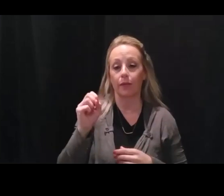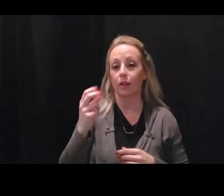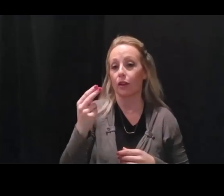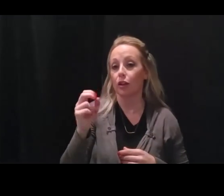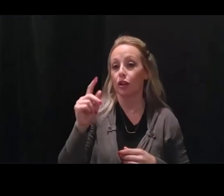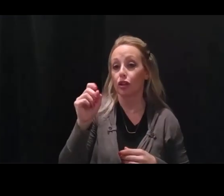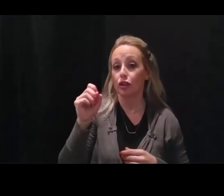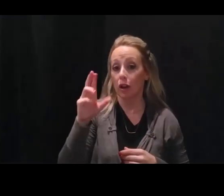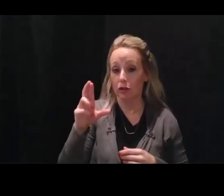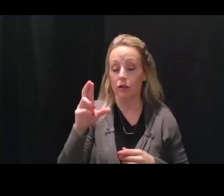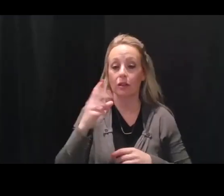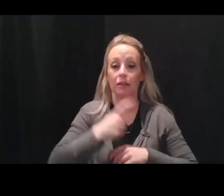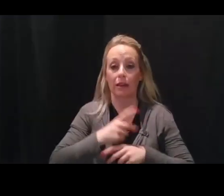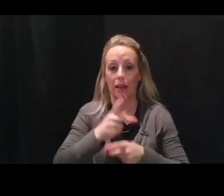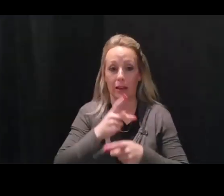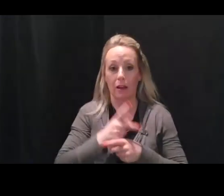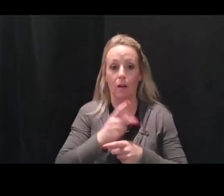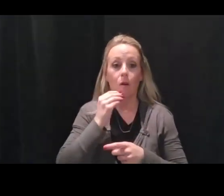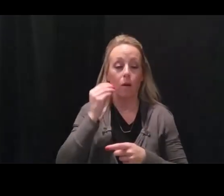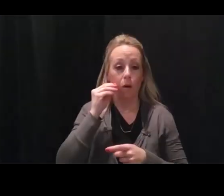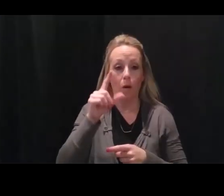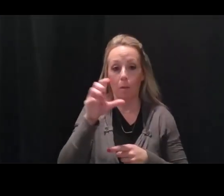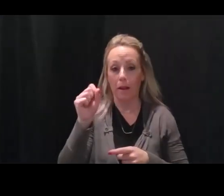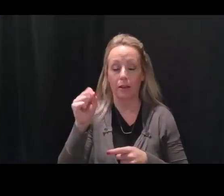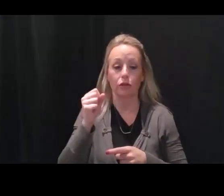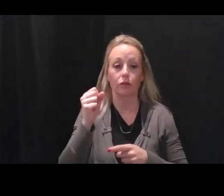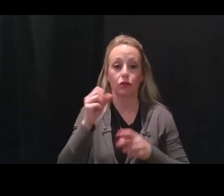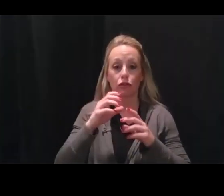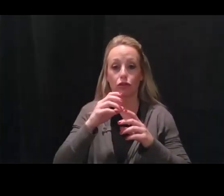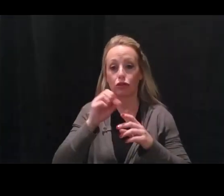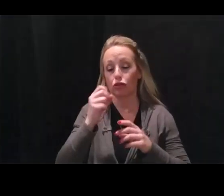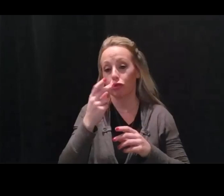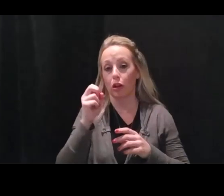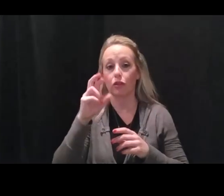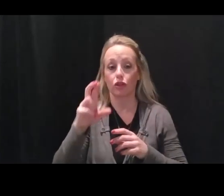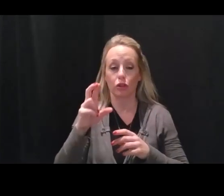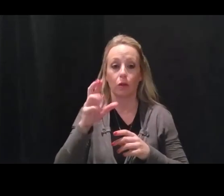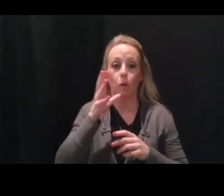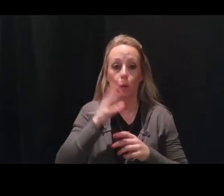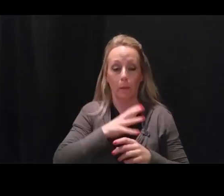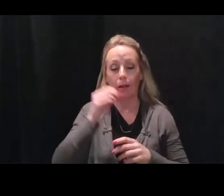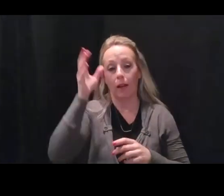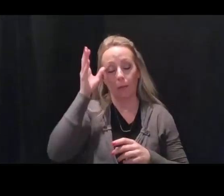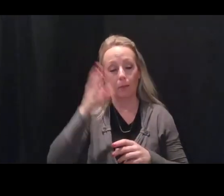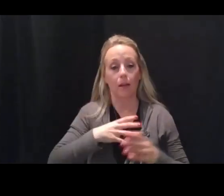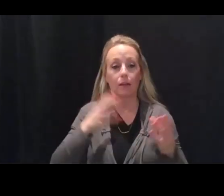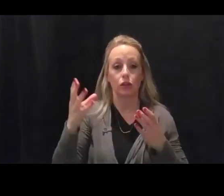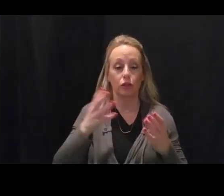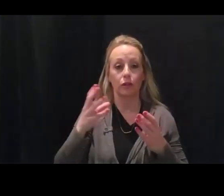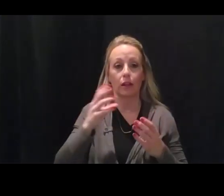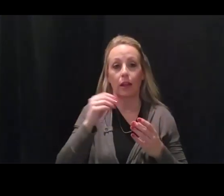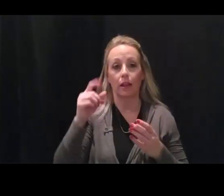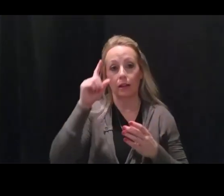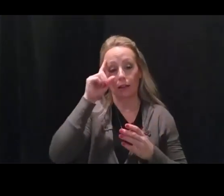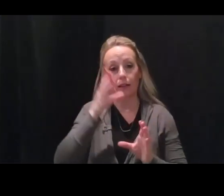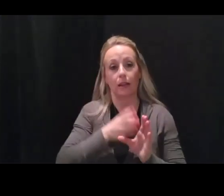homeless shelter, women's shelter, adult daycare, drop-in programs, sheltered workshops, and psychosocial